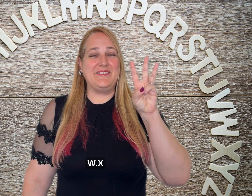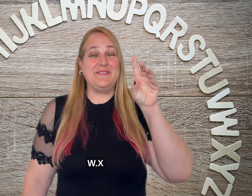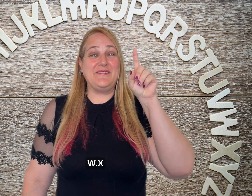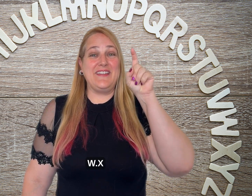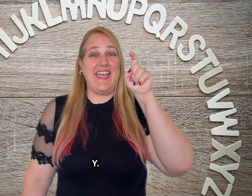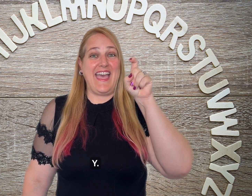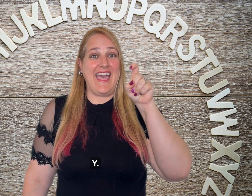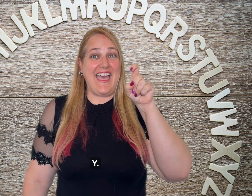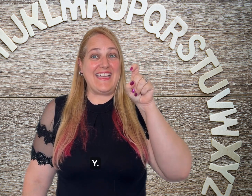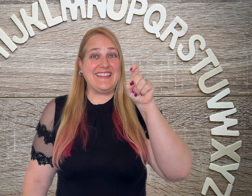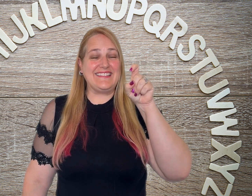W, X,